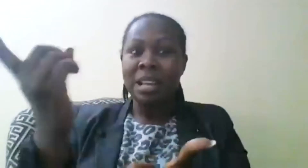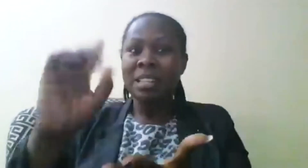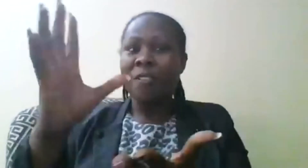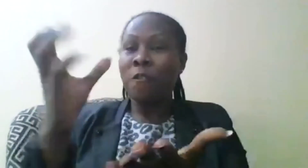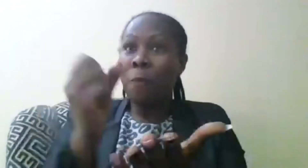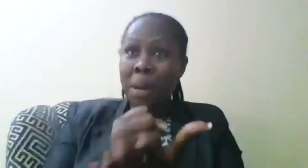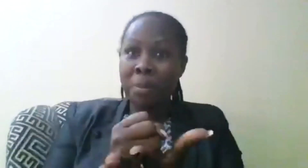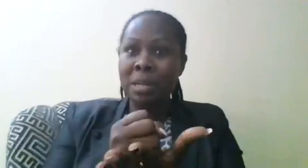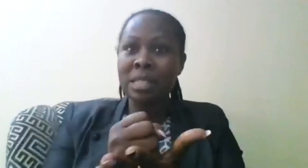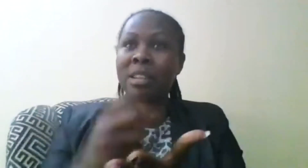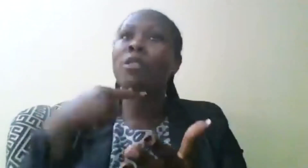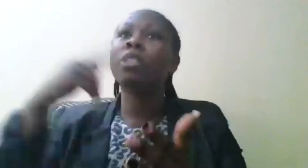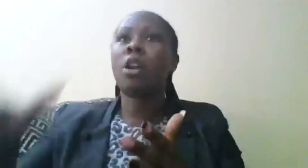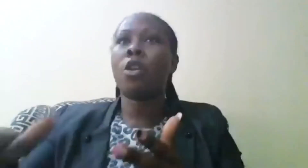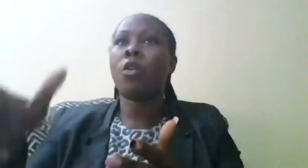Minister.